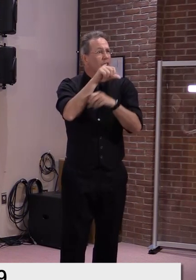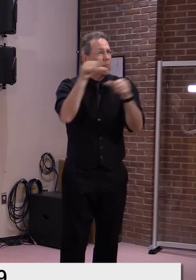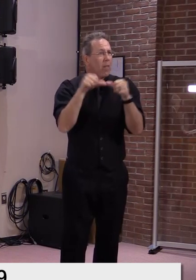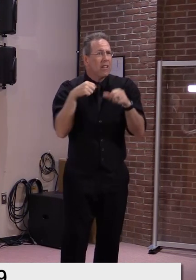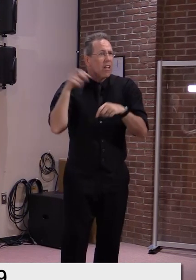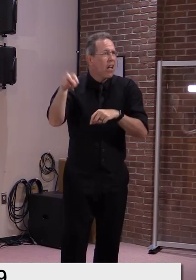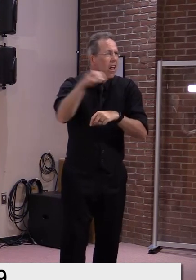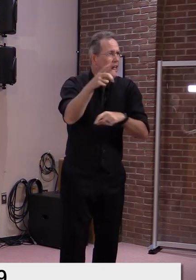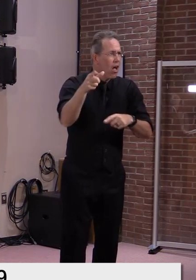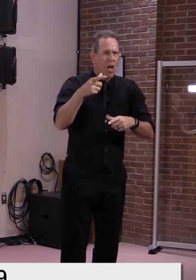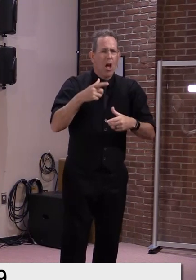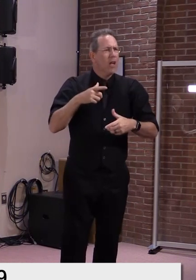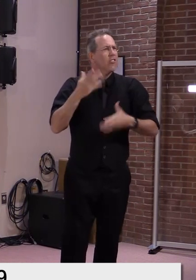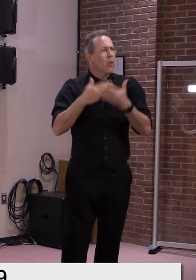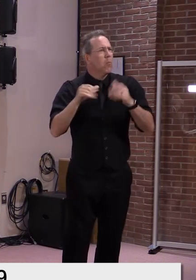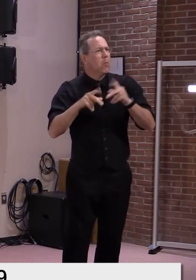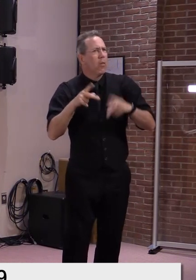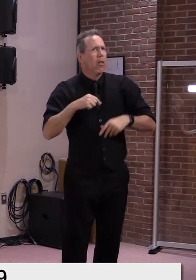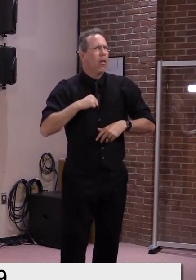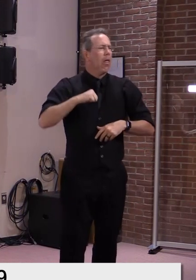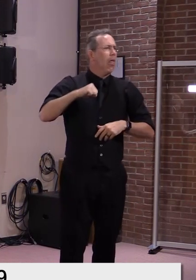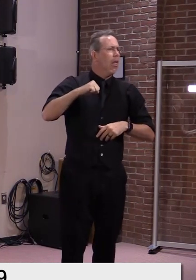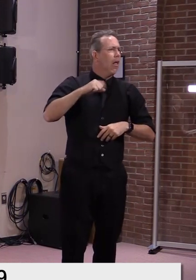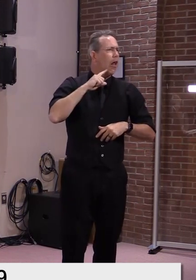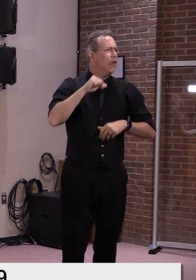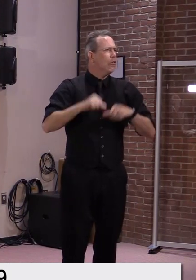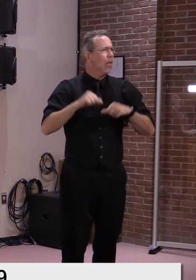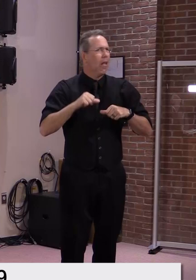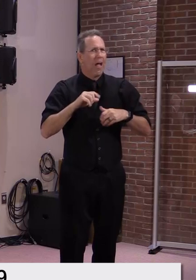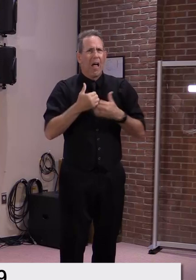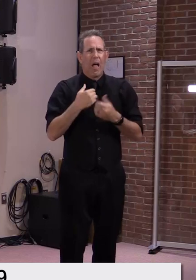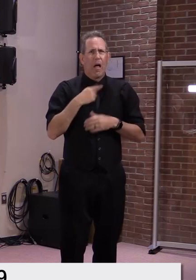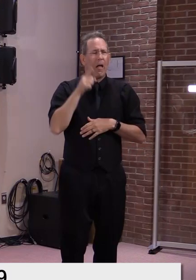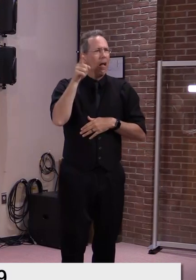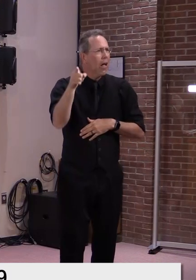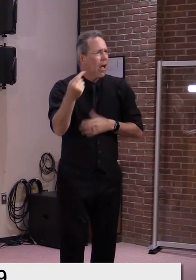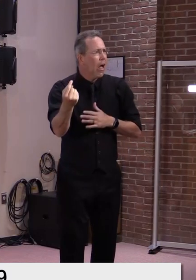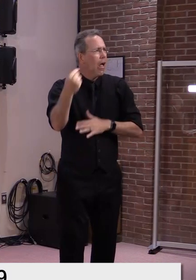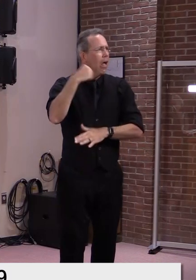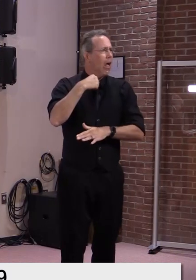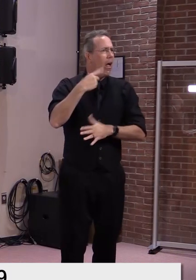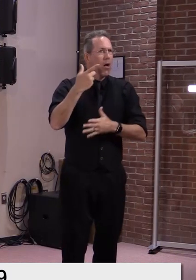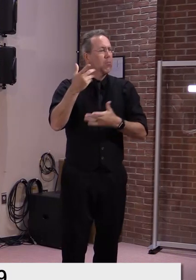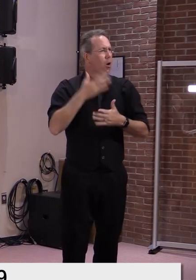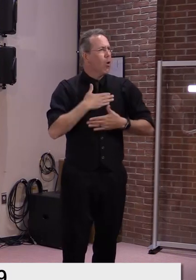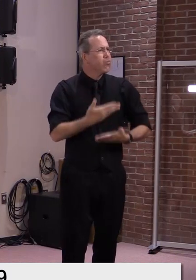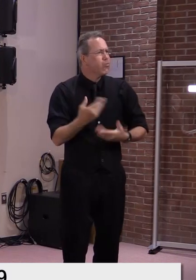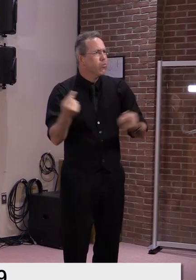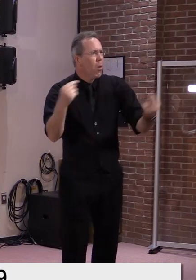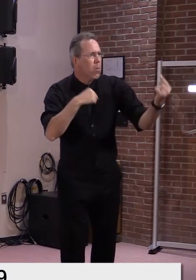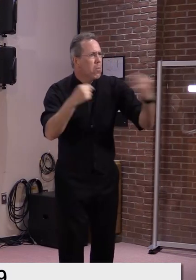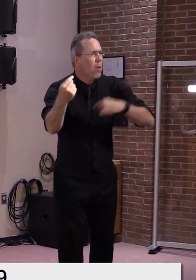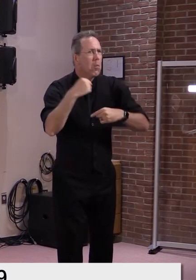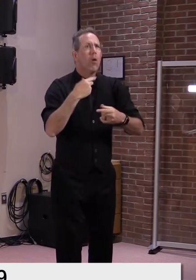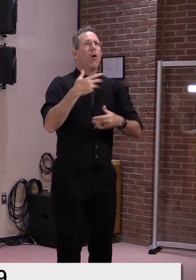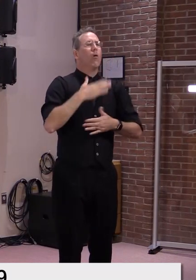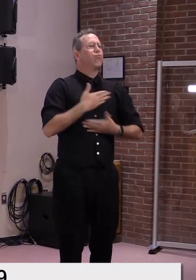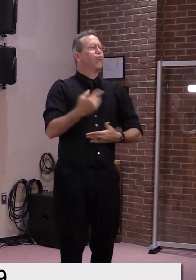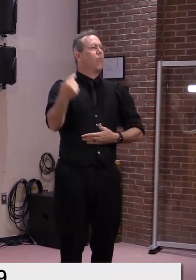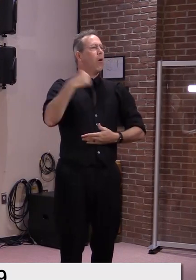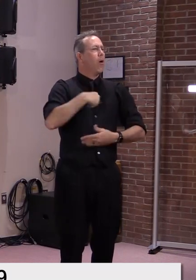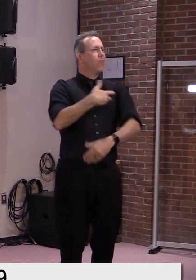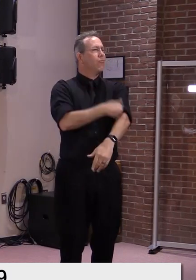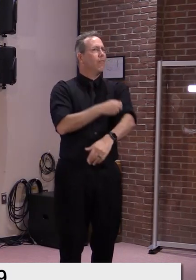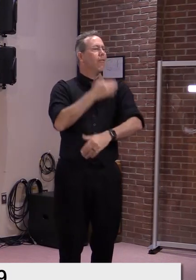it was available and easy for them. In addition, we have been successful at our school-based clinics, through our